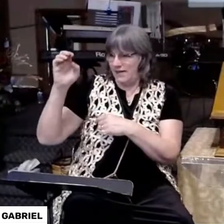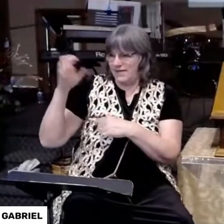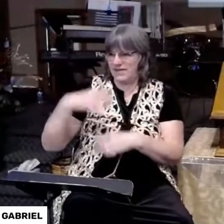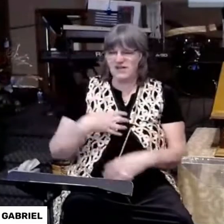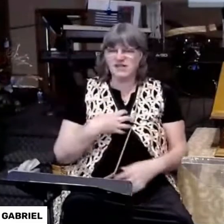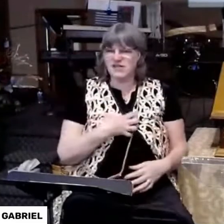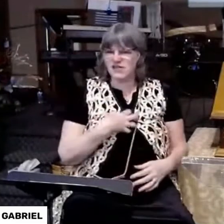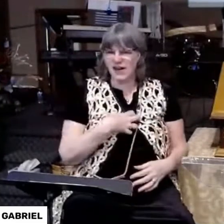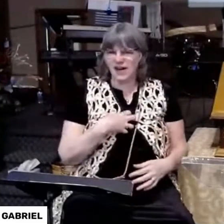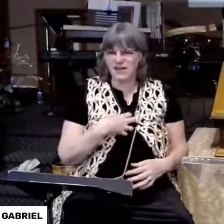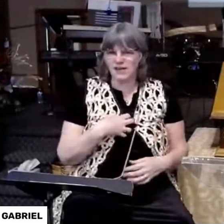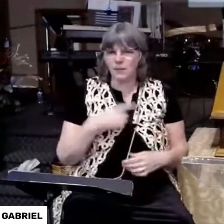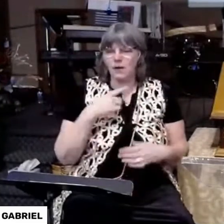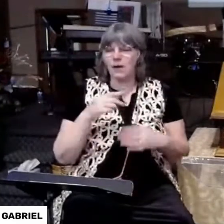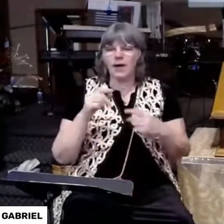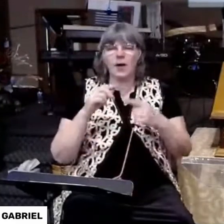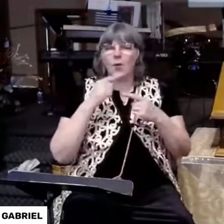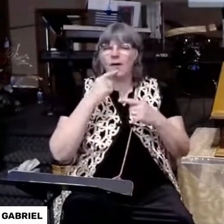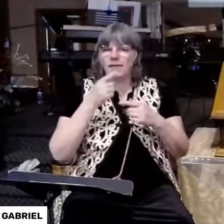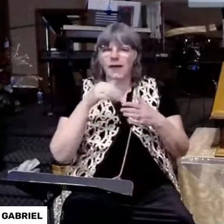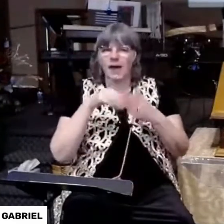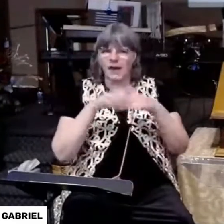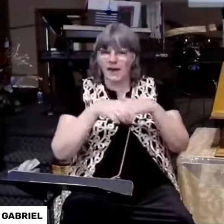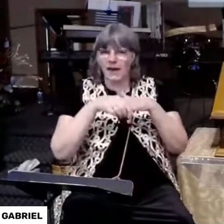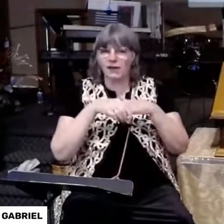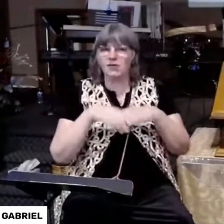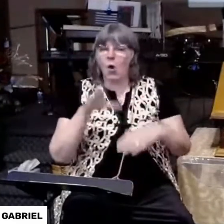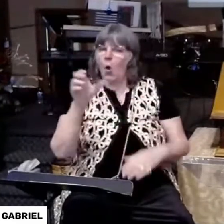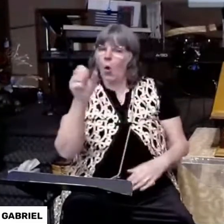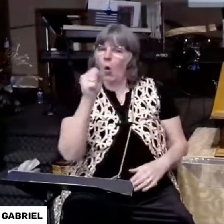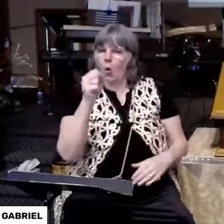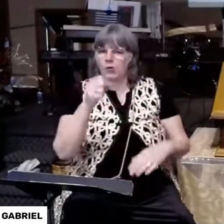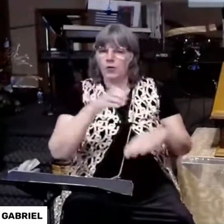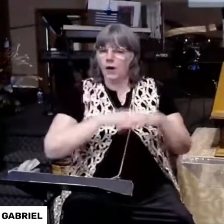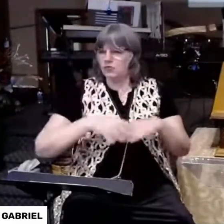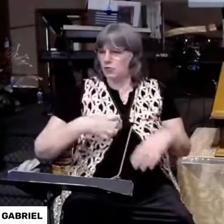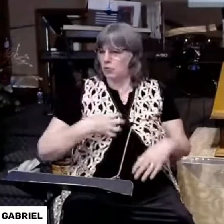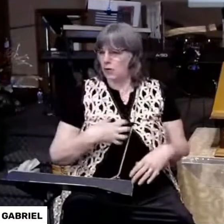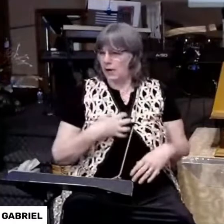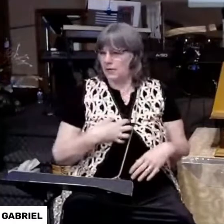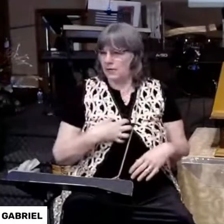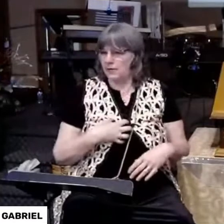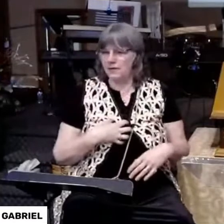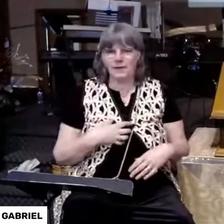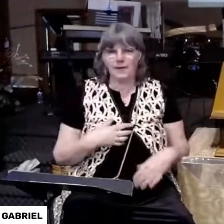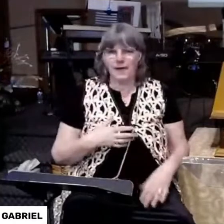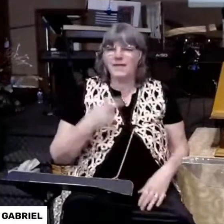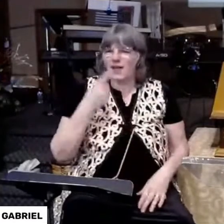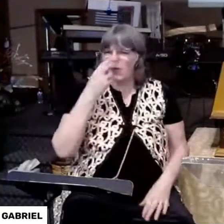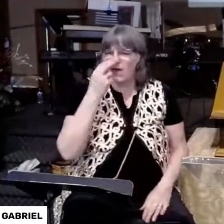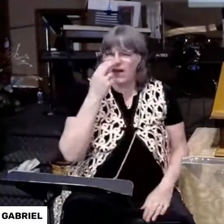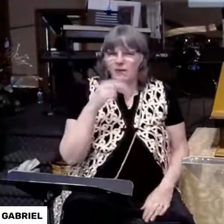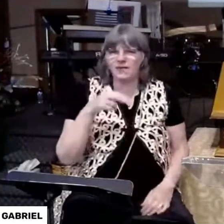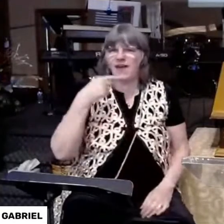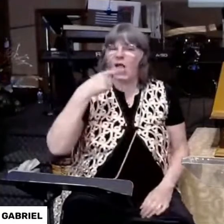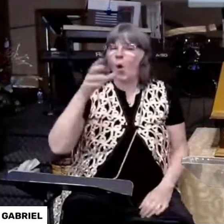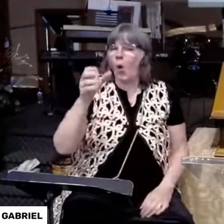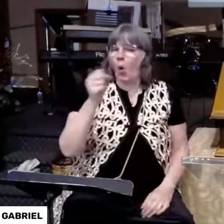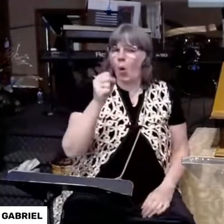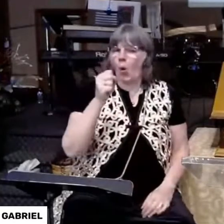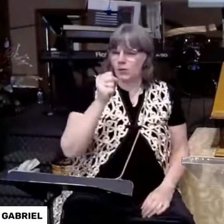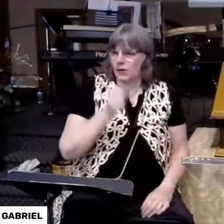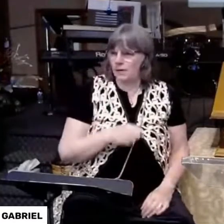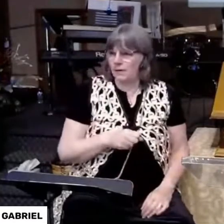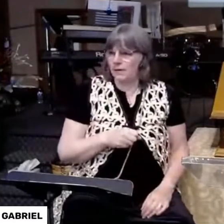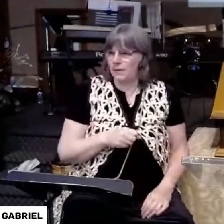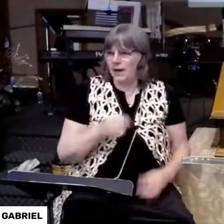We just have to let go, you know? So no one can ever take that freedom away from us. The freedom